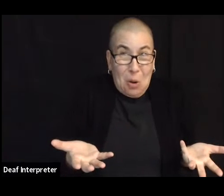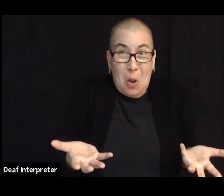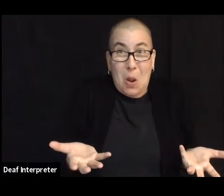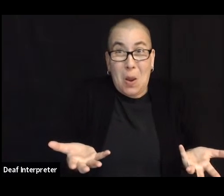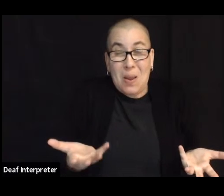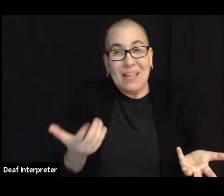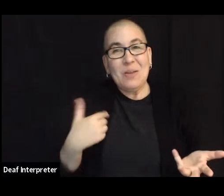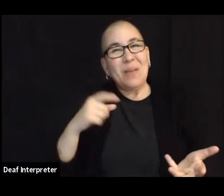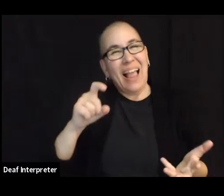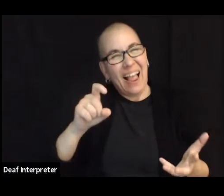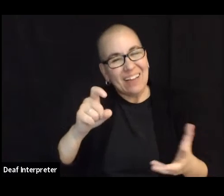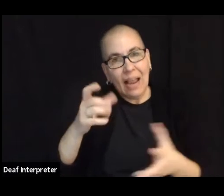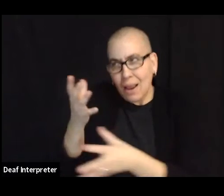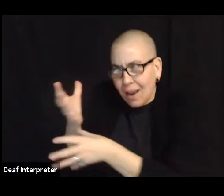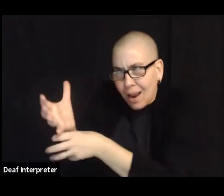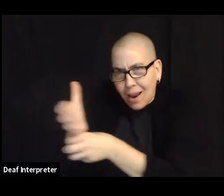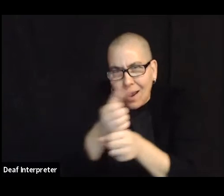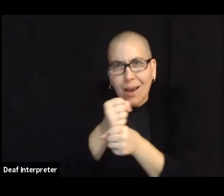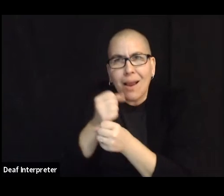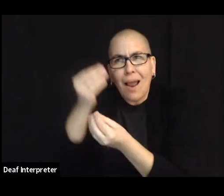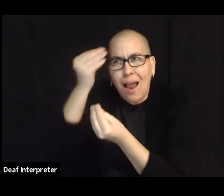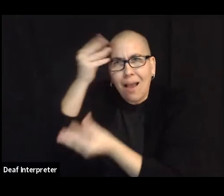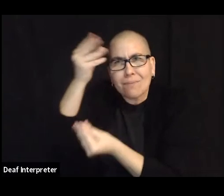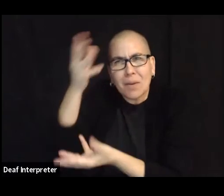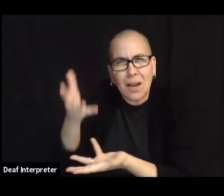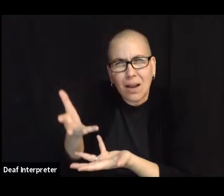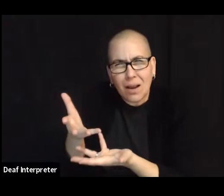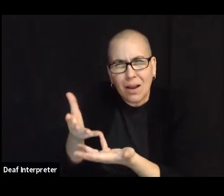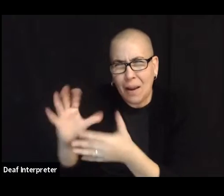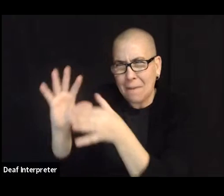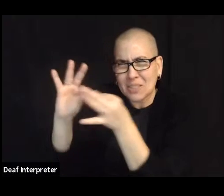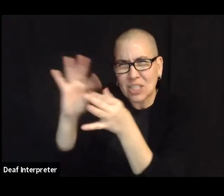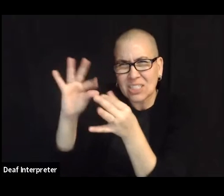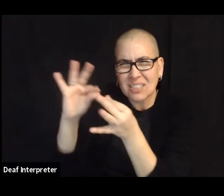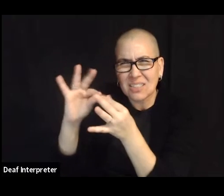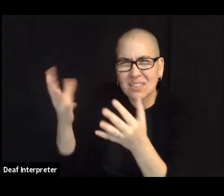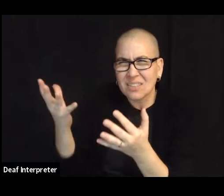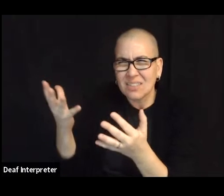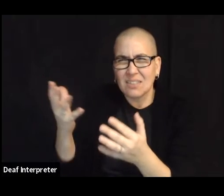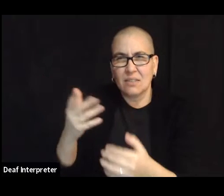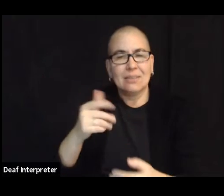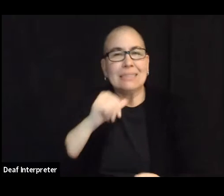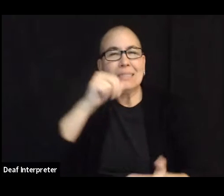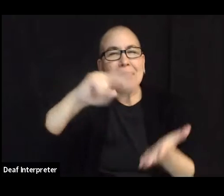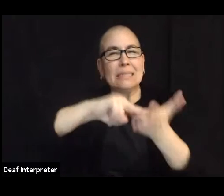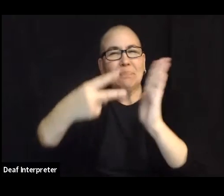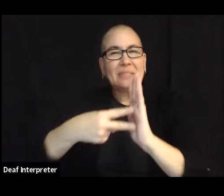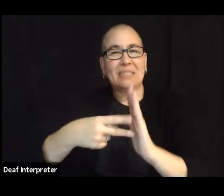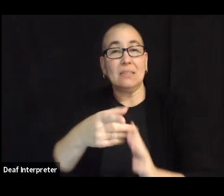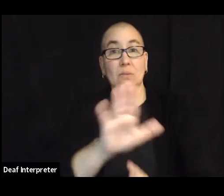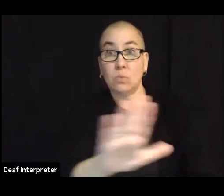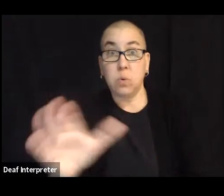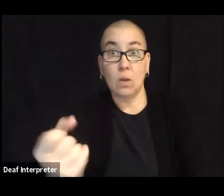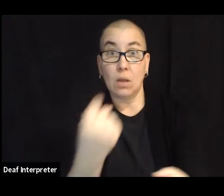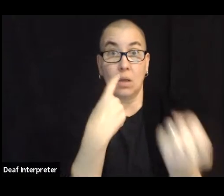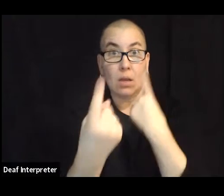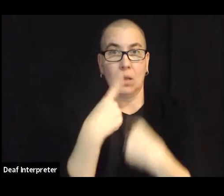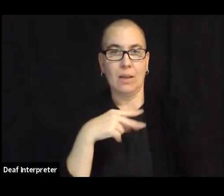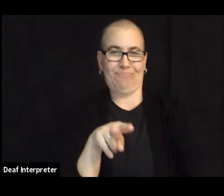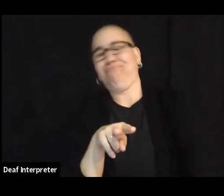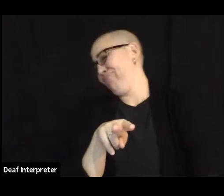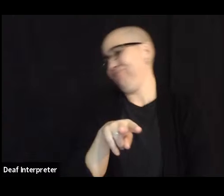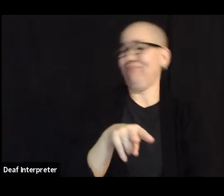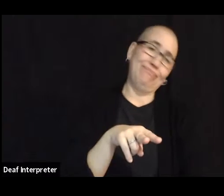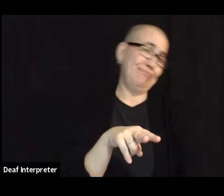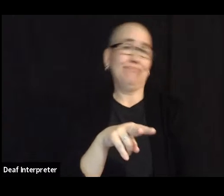an unwillingness to expand vaccination, but as you may have heard in my earlier comments, we